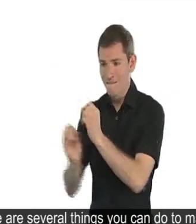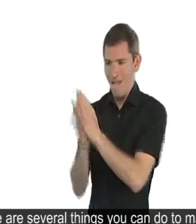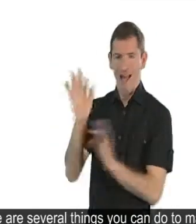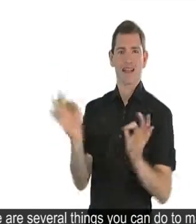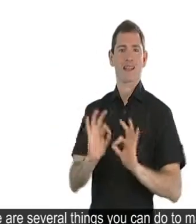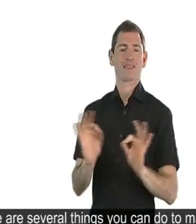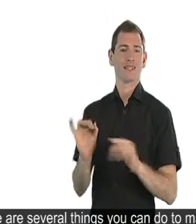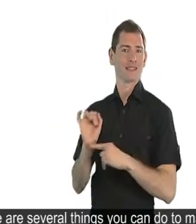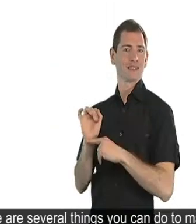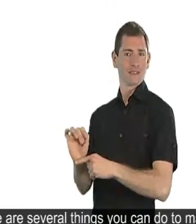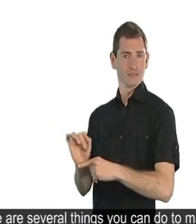cause fires.